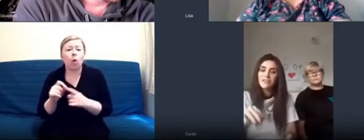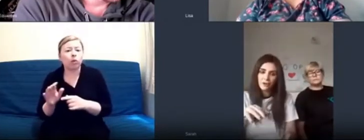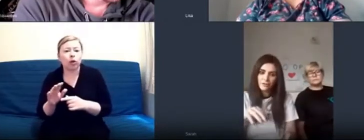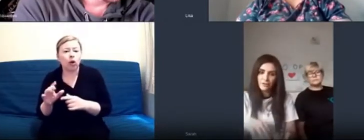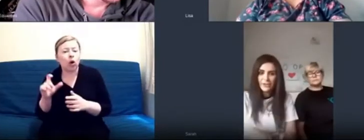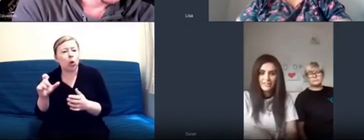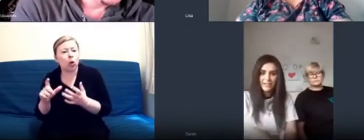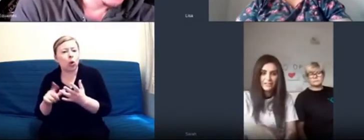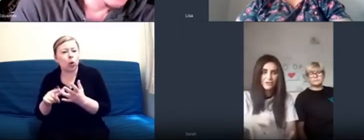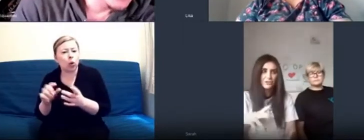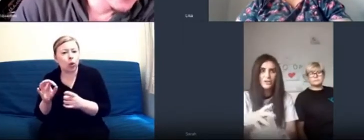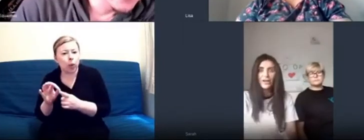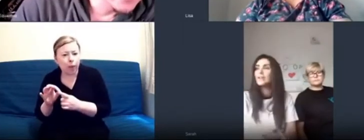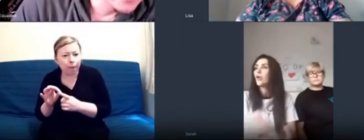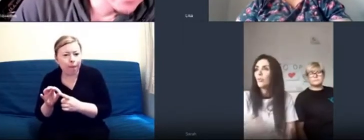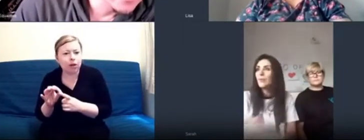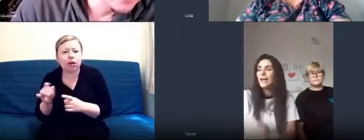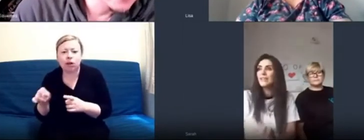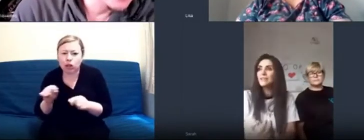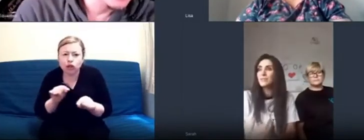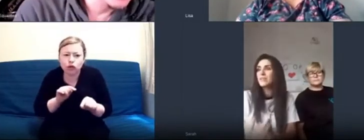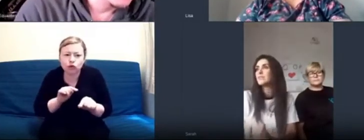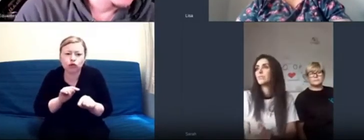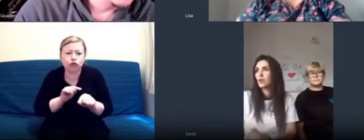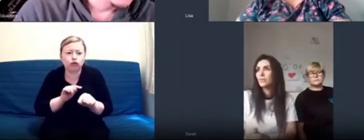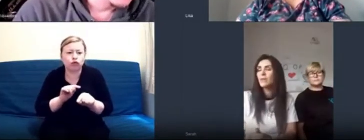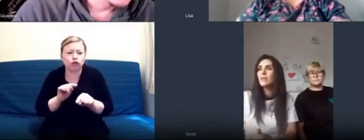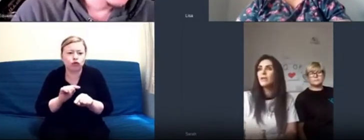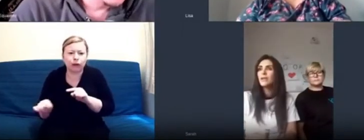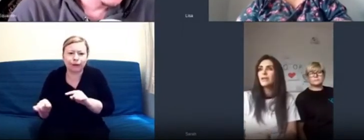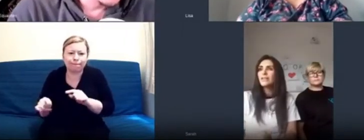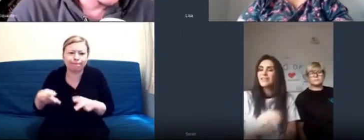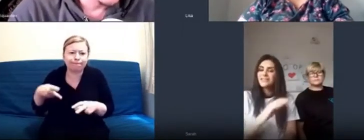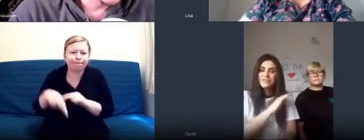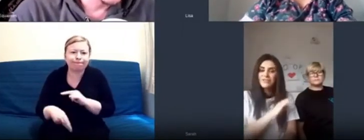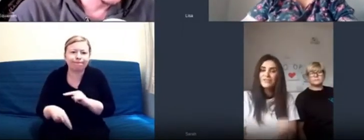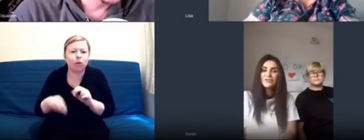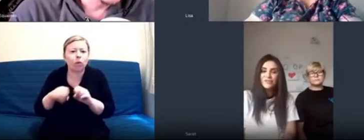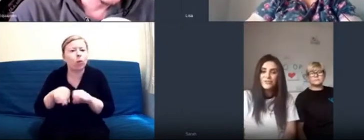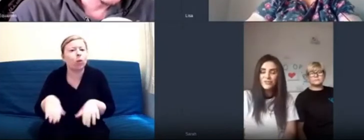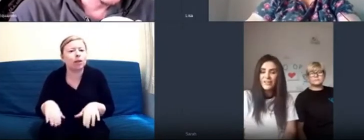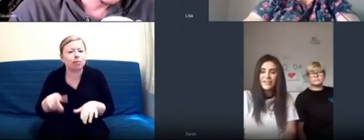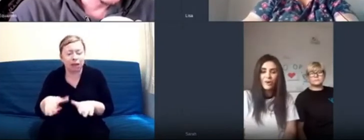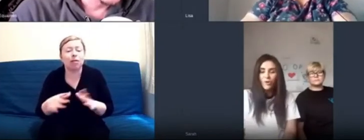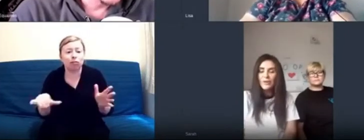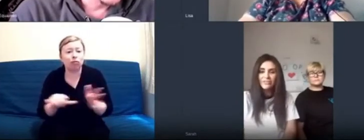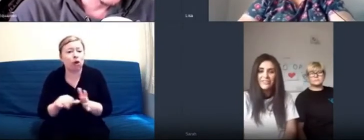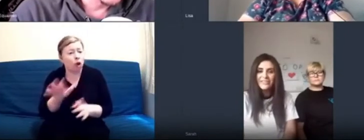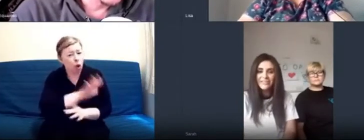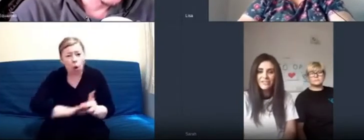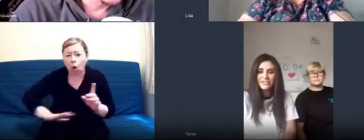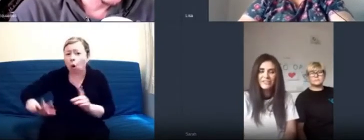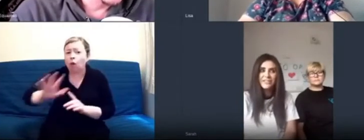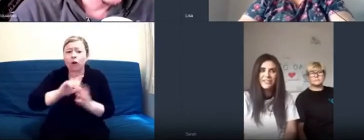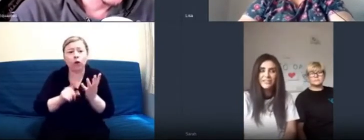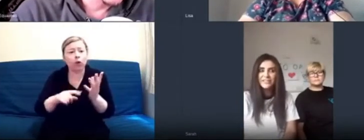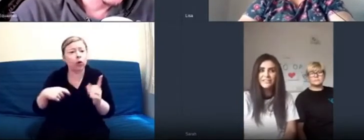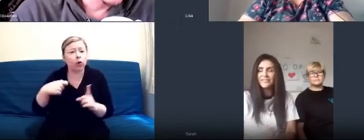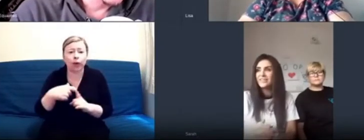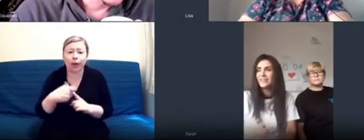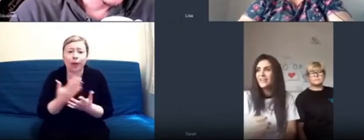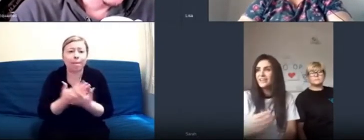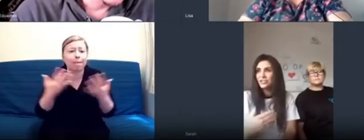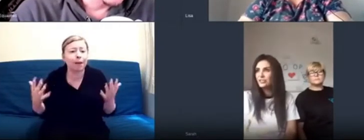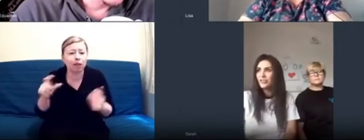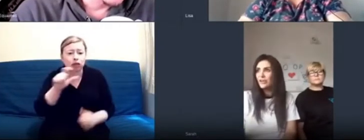to battle and are fighting to try and combat this problem. This is across the UK. All big retailers,